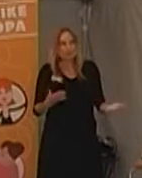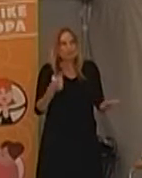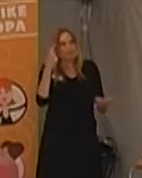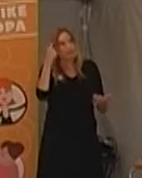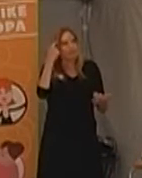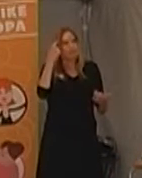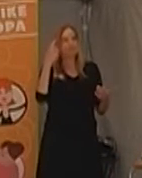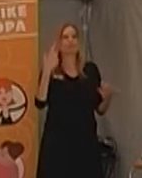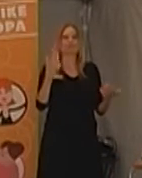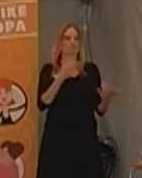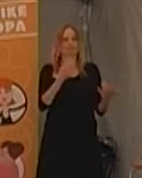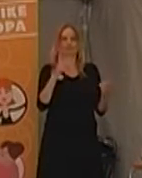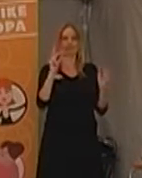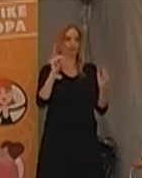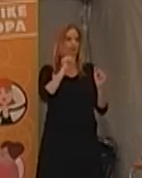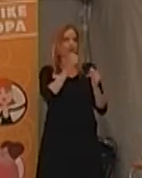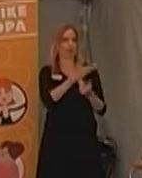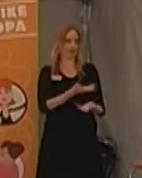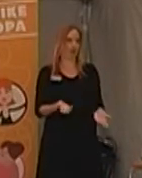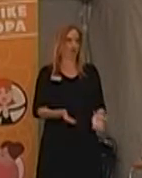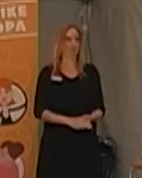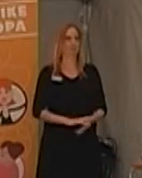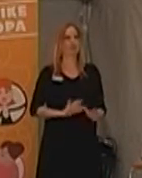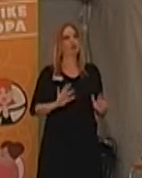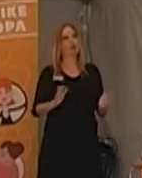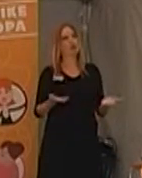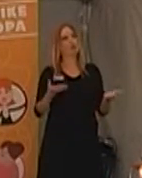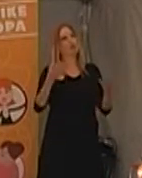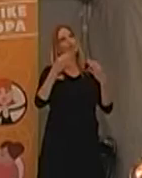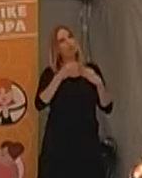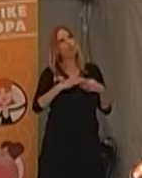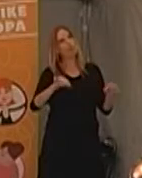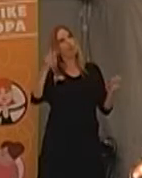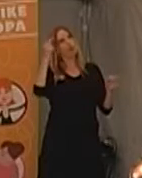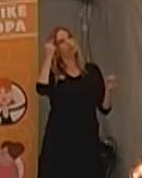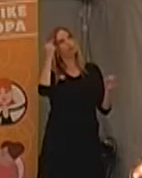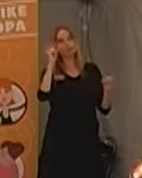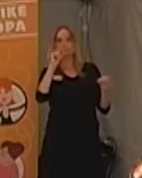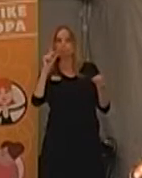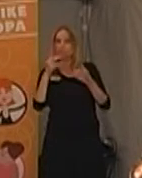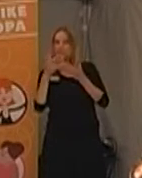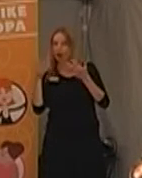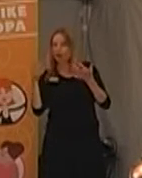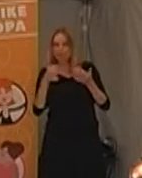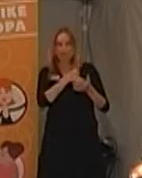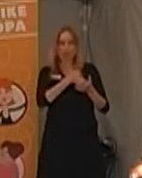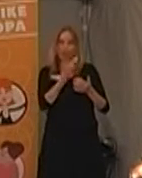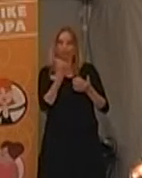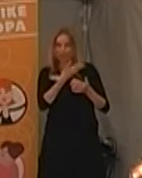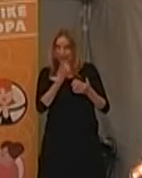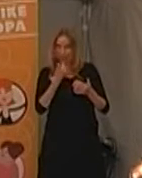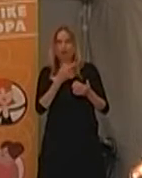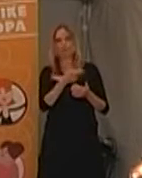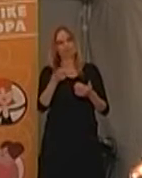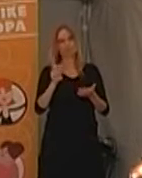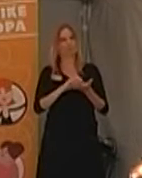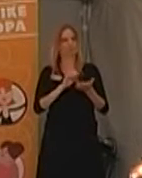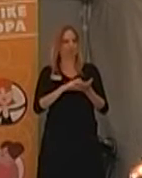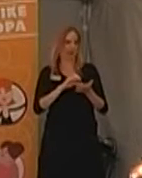and that is not what makes you happy. So if you are free to think about other things, then you have a good starting point for